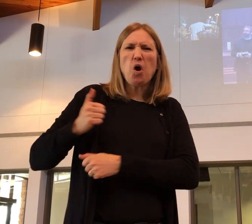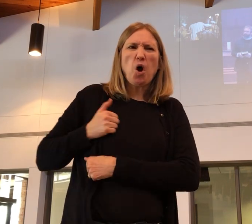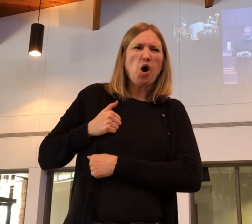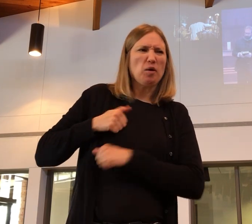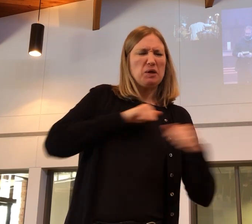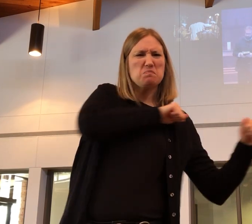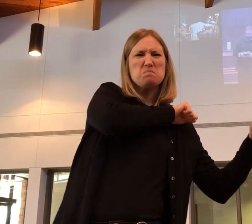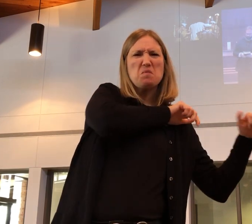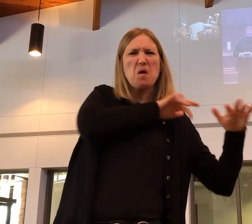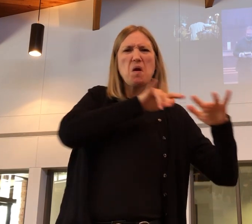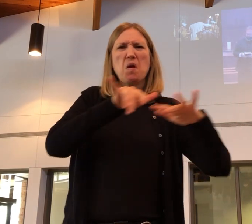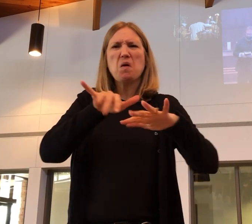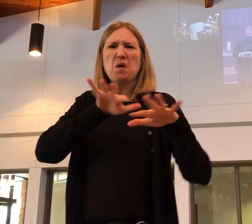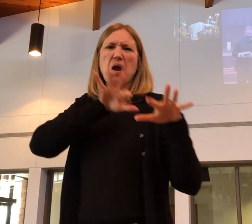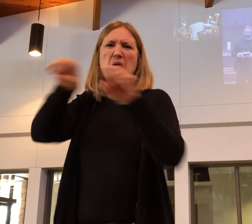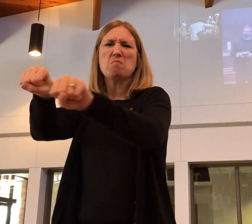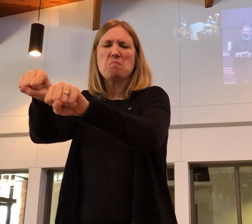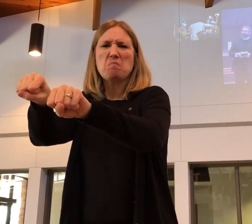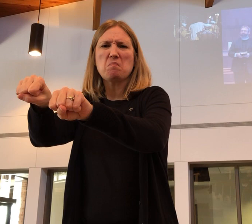him by force.